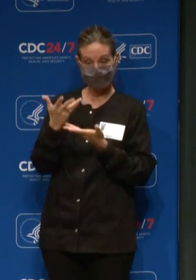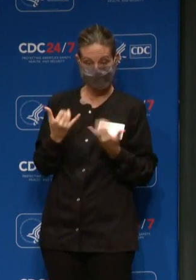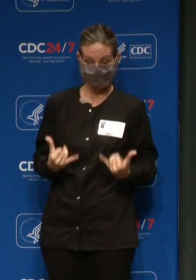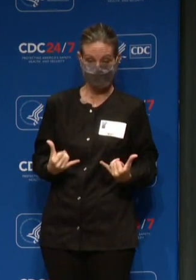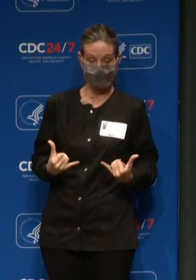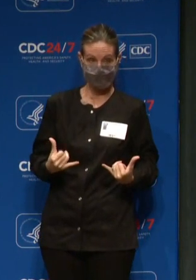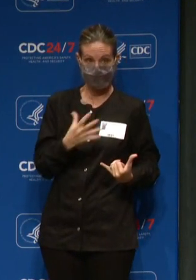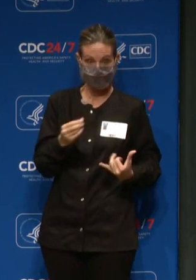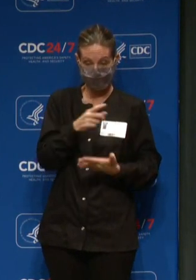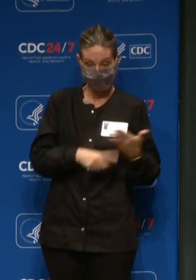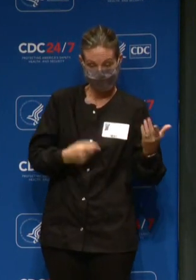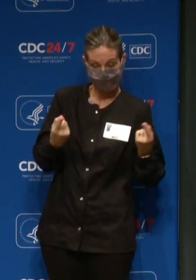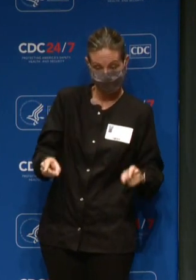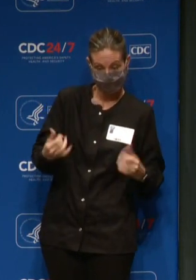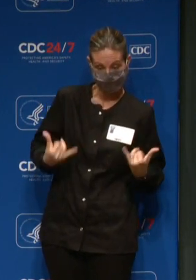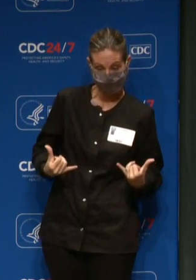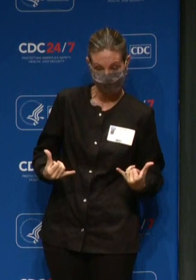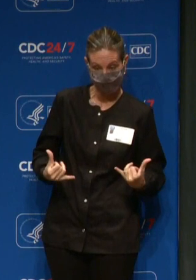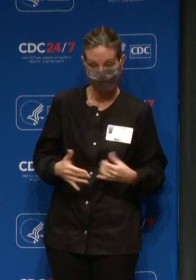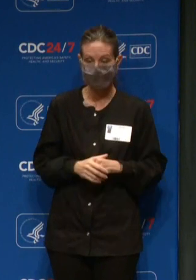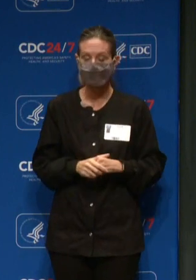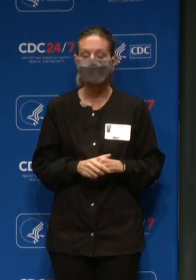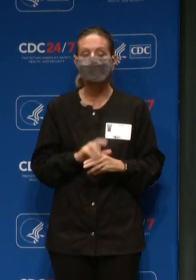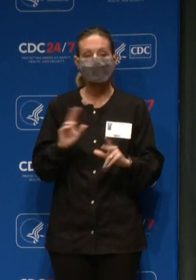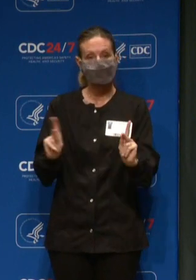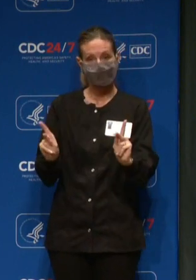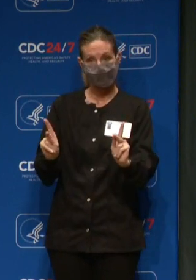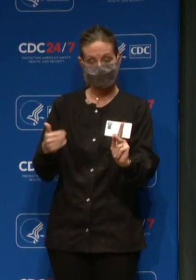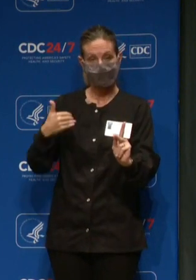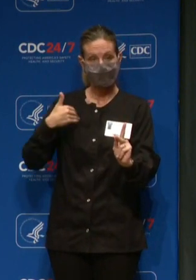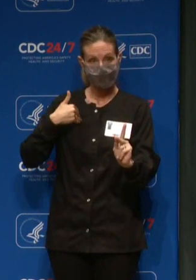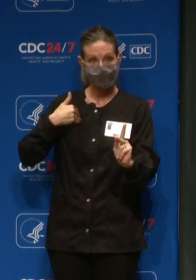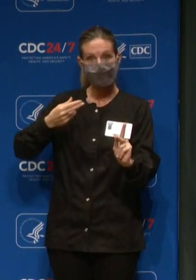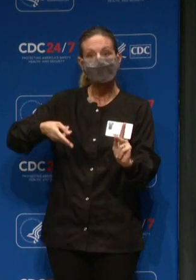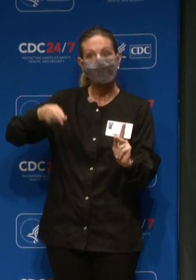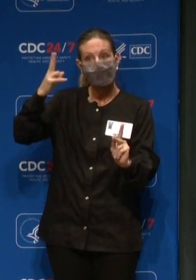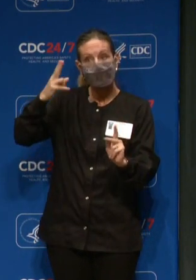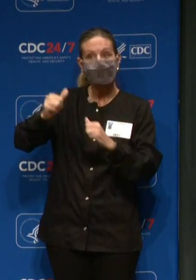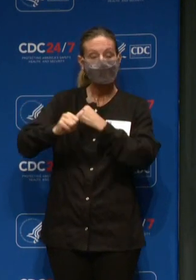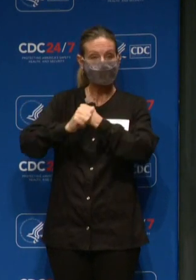play is that individuals who have had a high-risk exposure